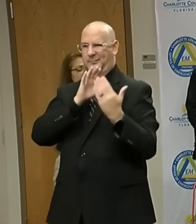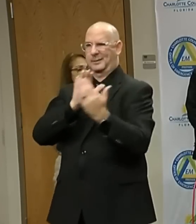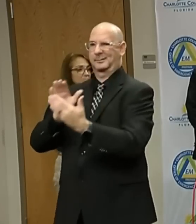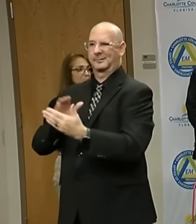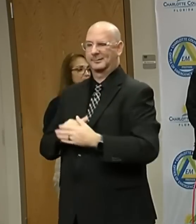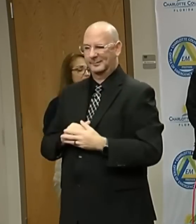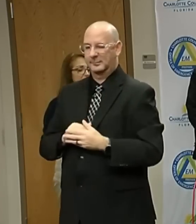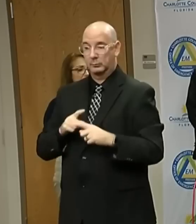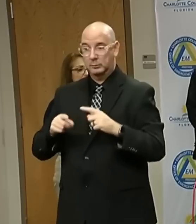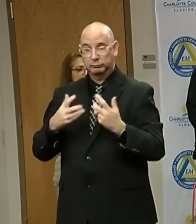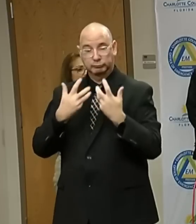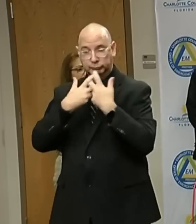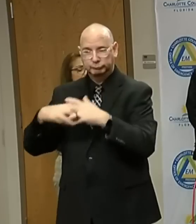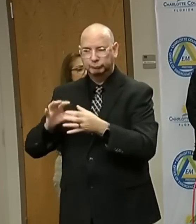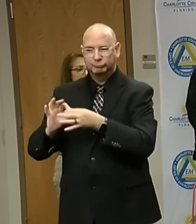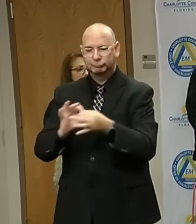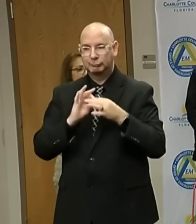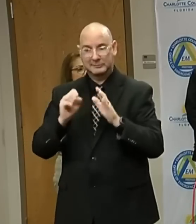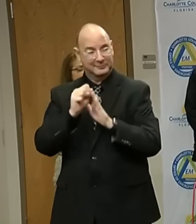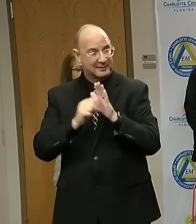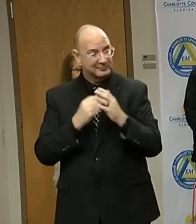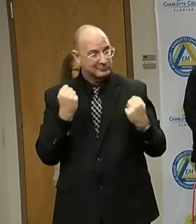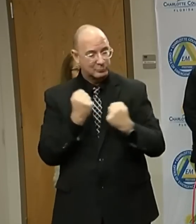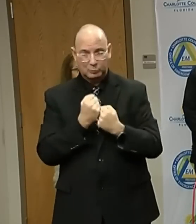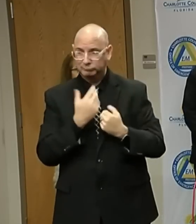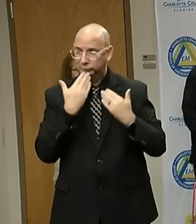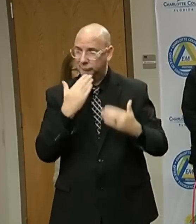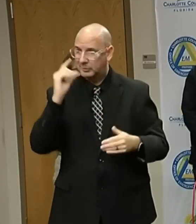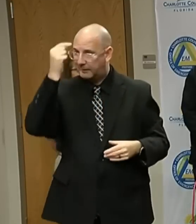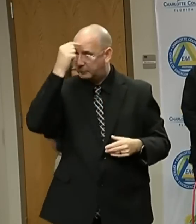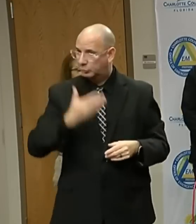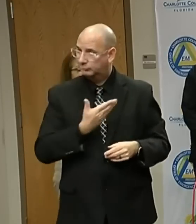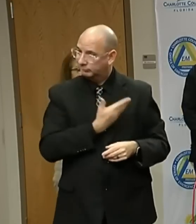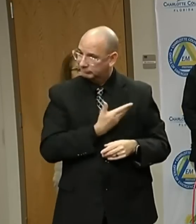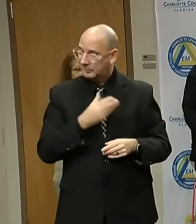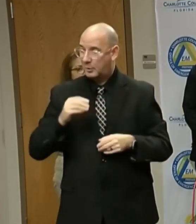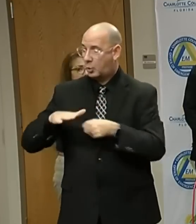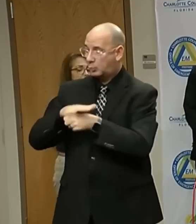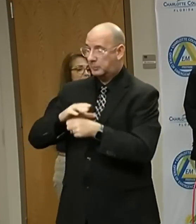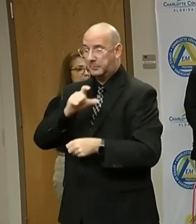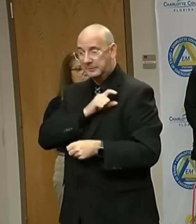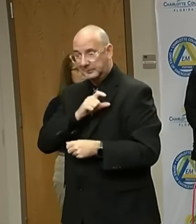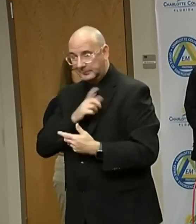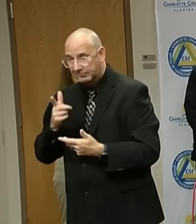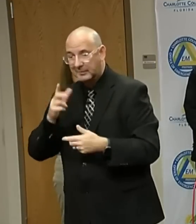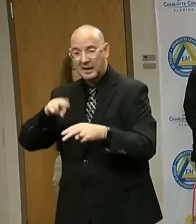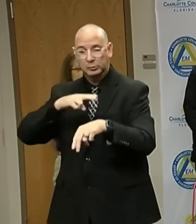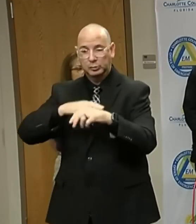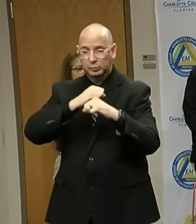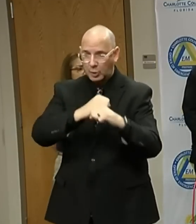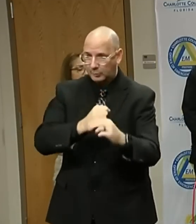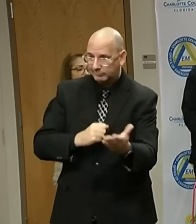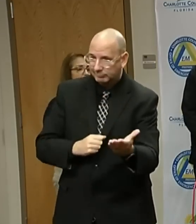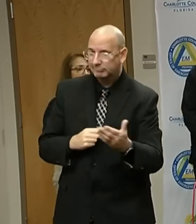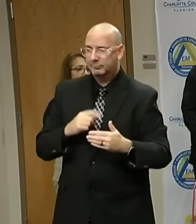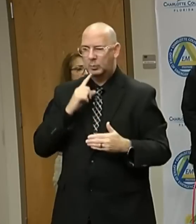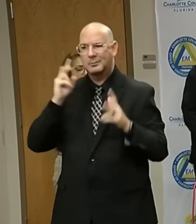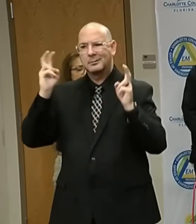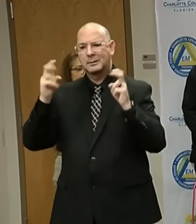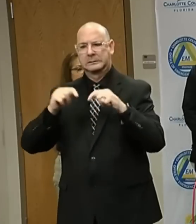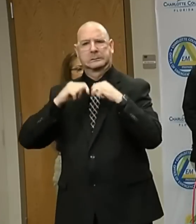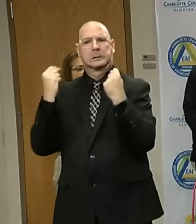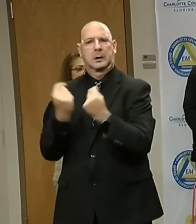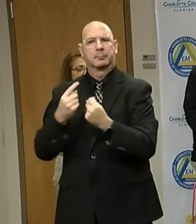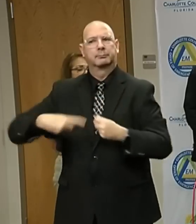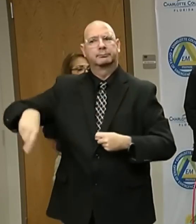state. Governor, thank you, from local law enforcement as well, the National Guard. This is a team sport and a team effort,